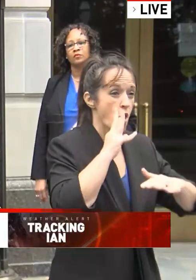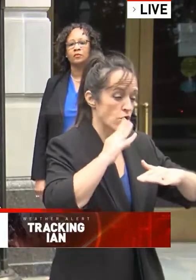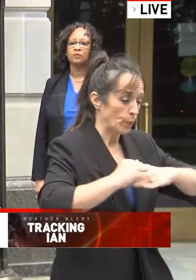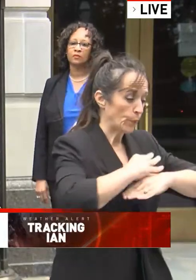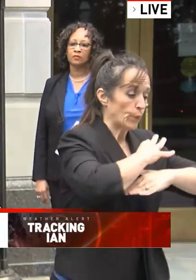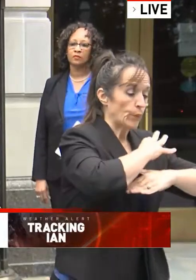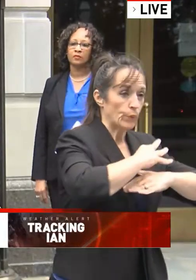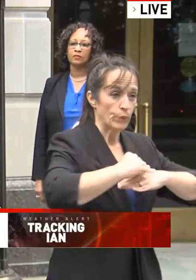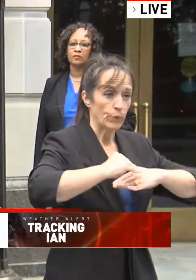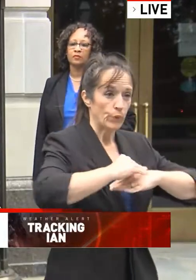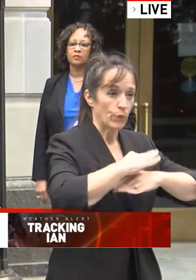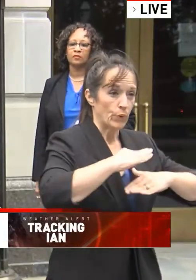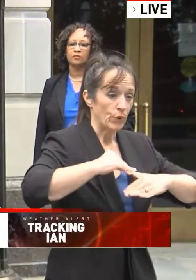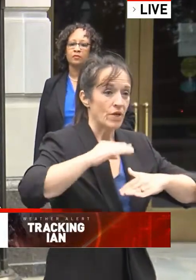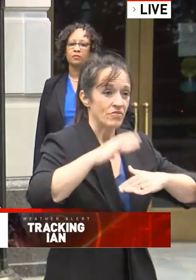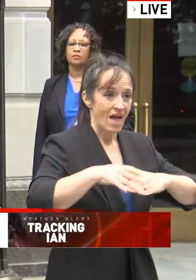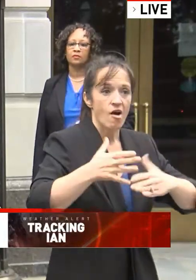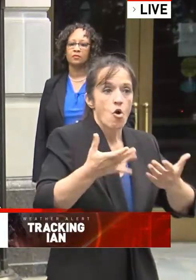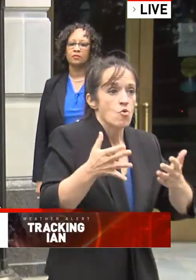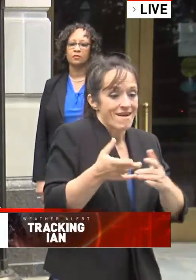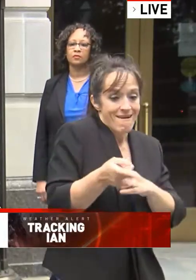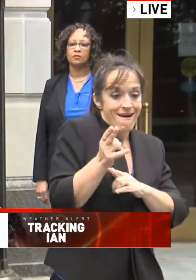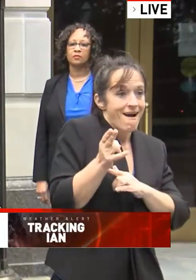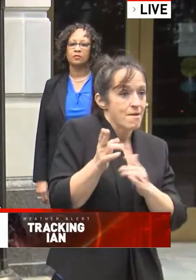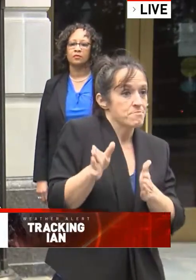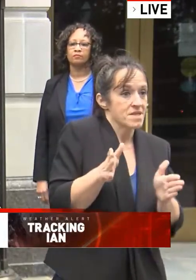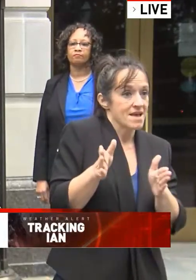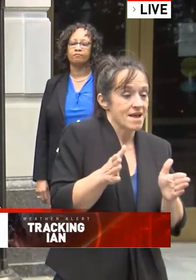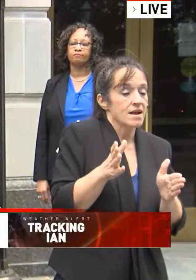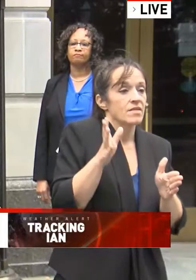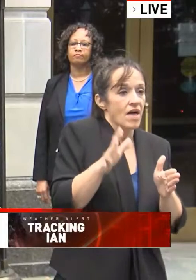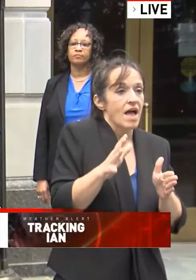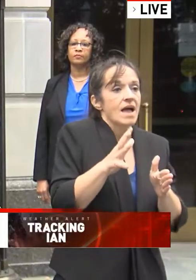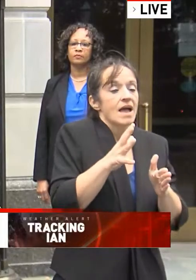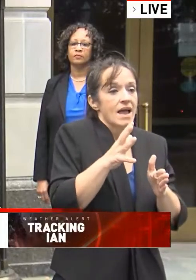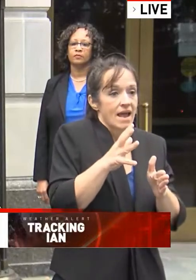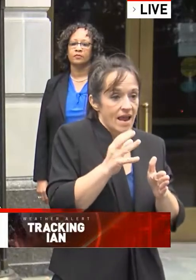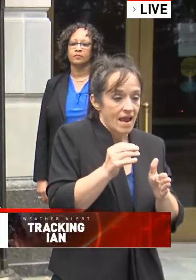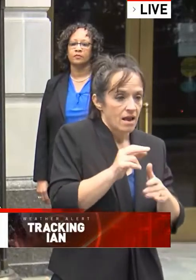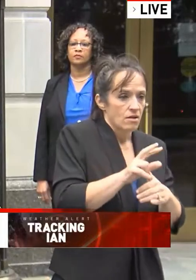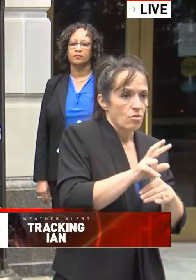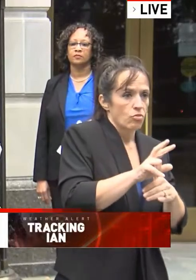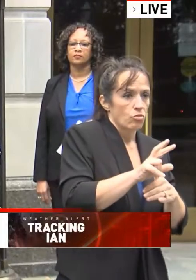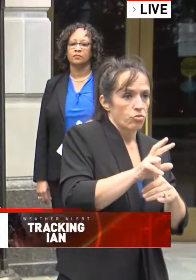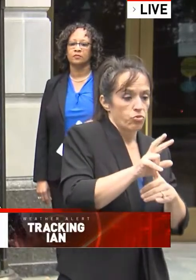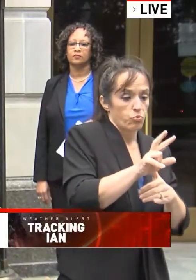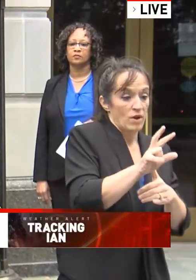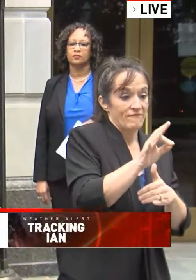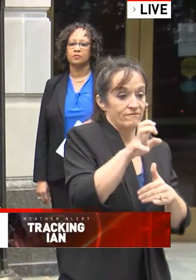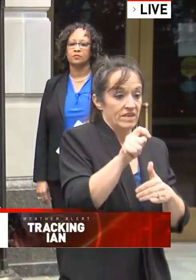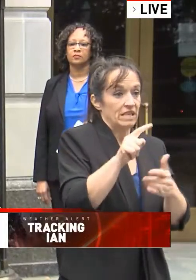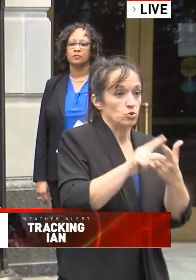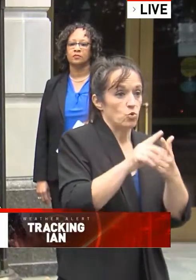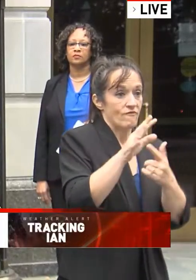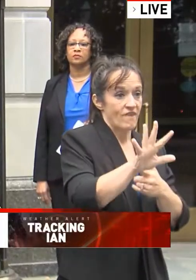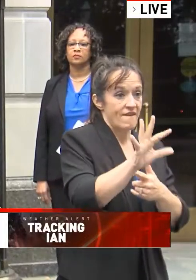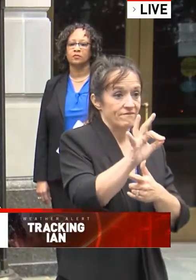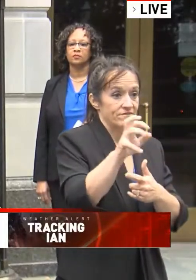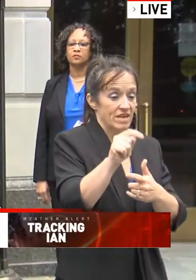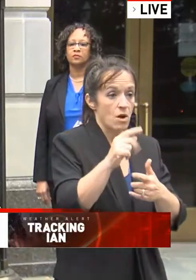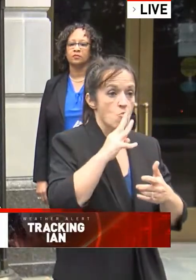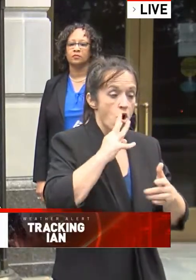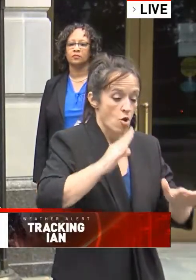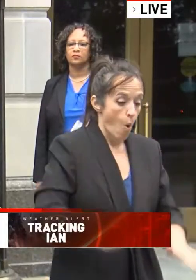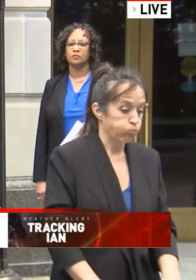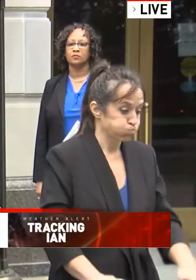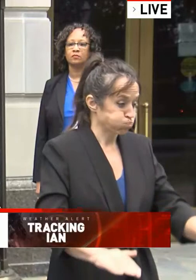and storm surge that is currently predicted between 3 and 5 feet. The convergence of all